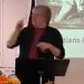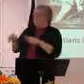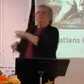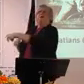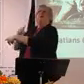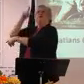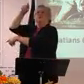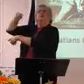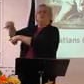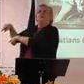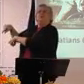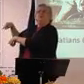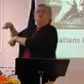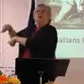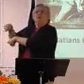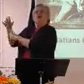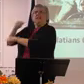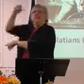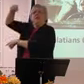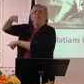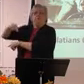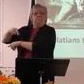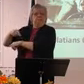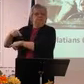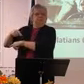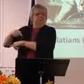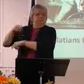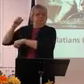that? Get that person.